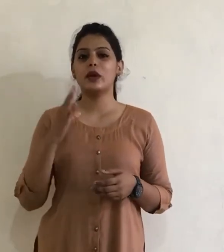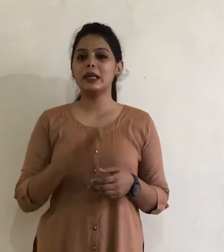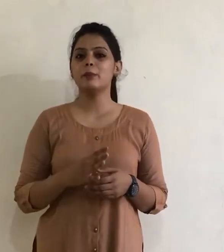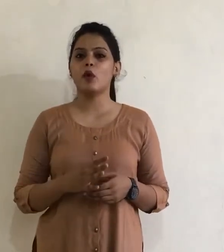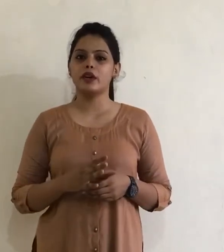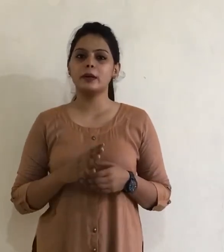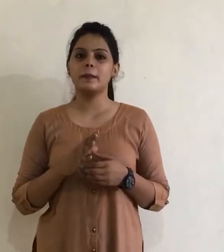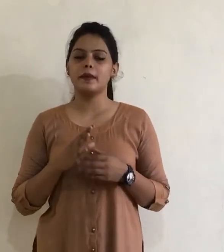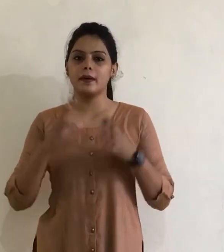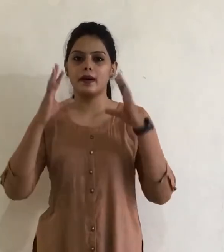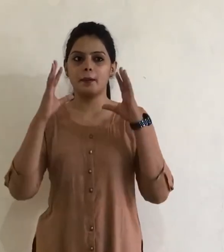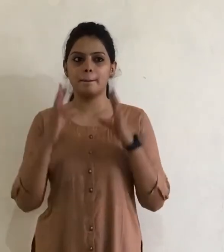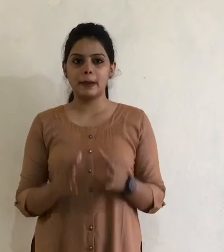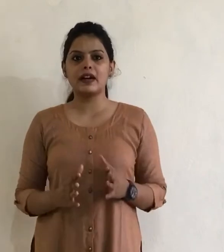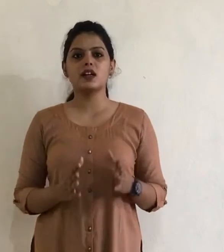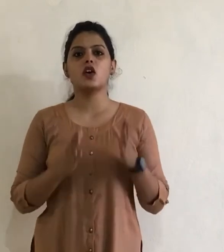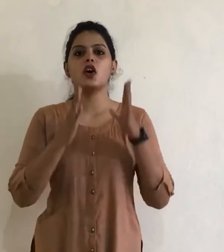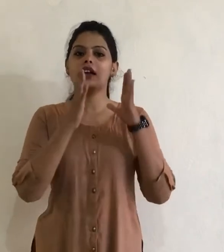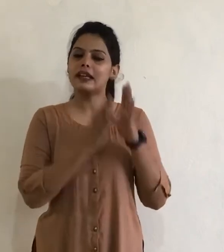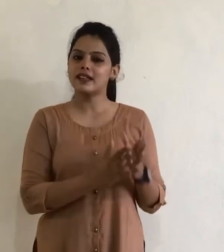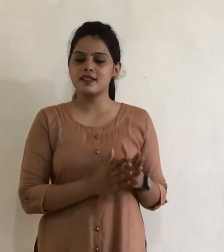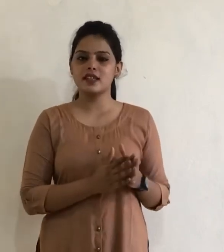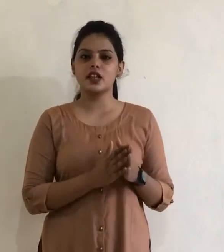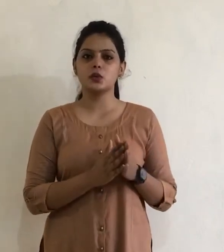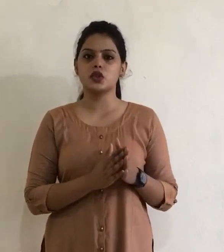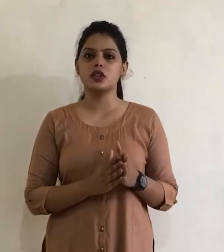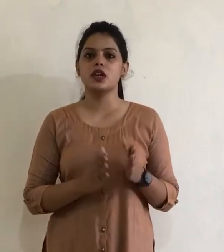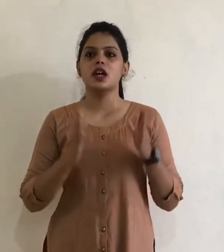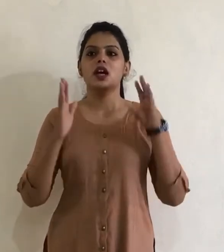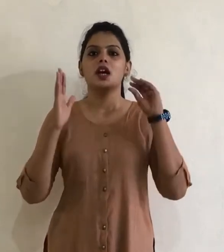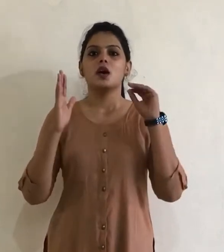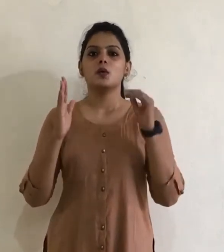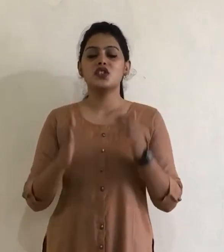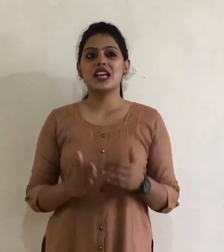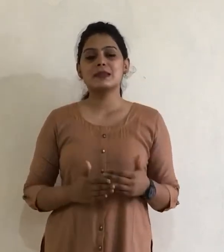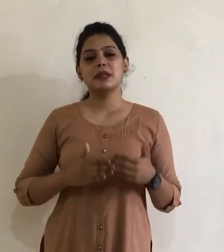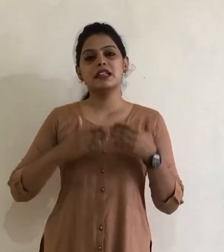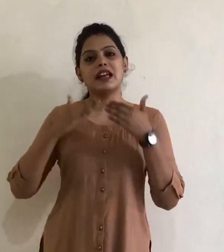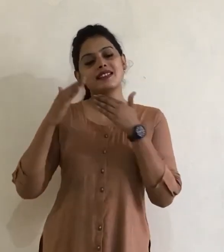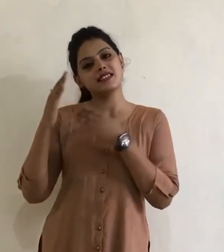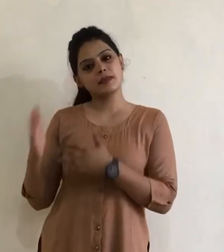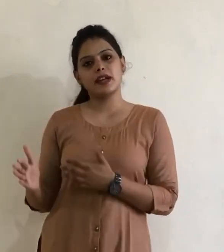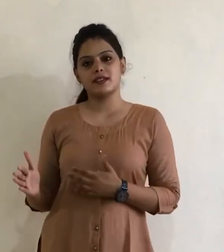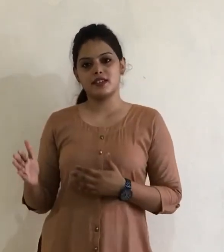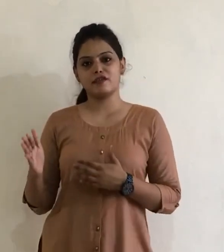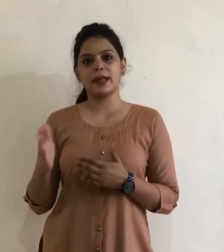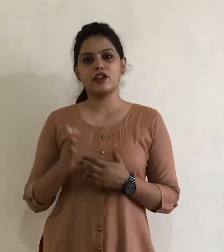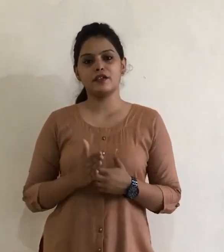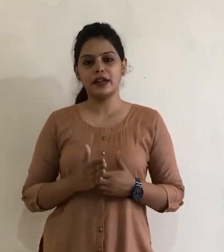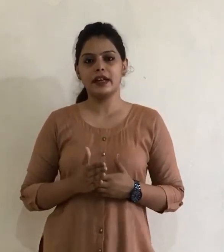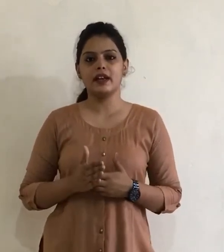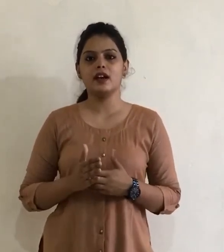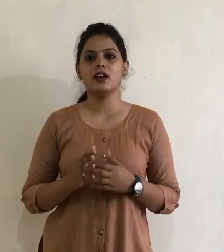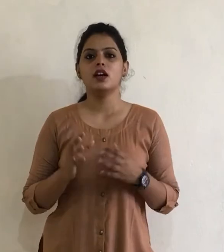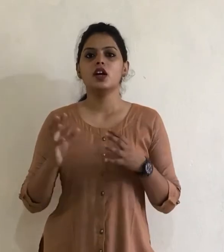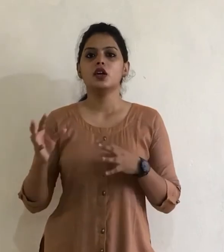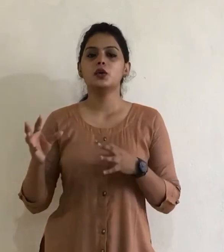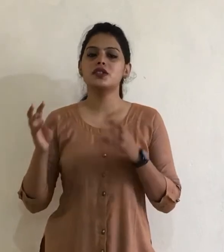very important part or an institution which has been licensed by Reserve Bank of India to sell